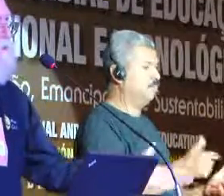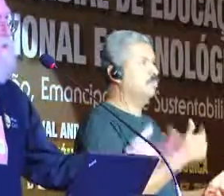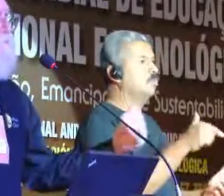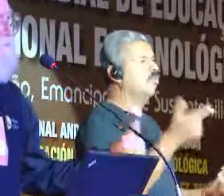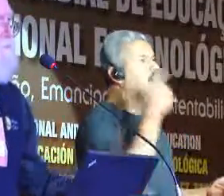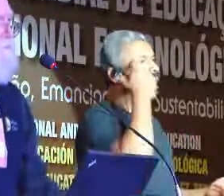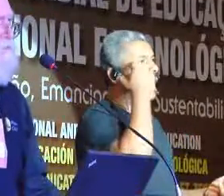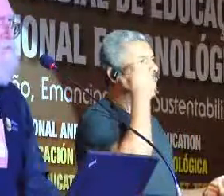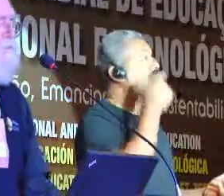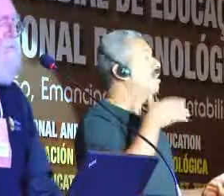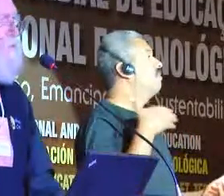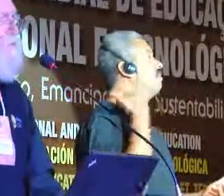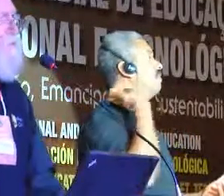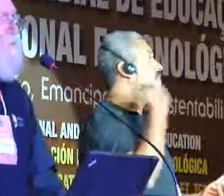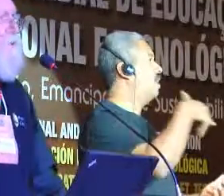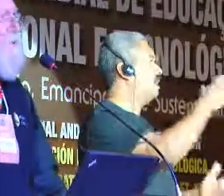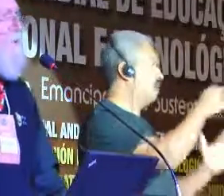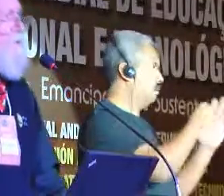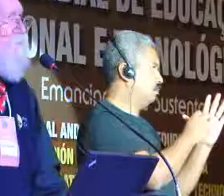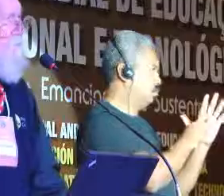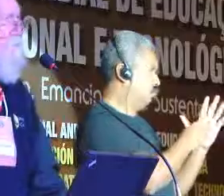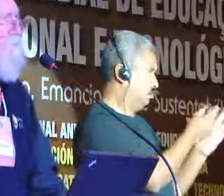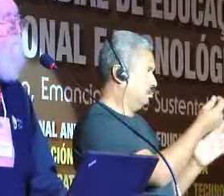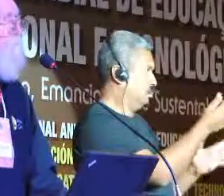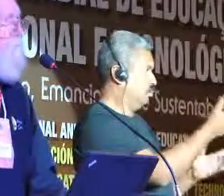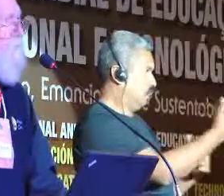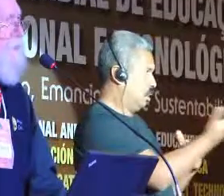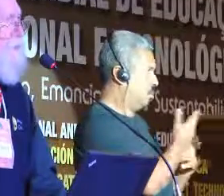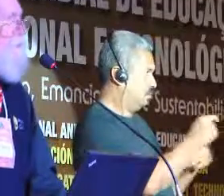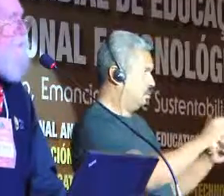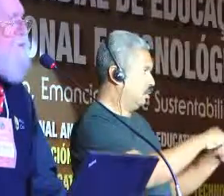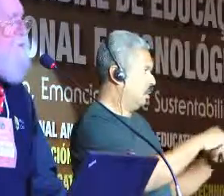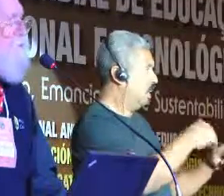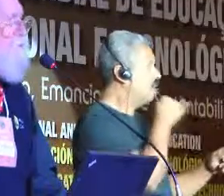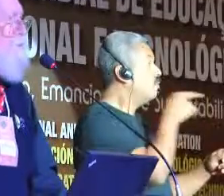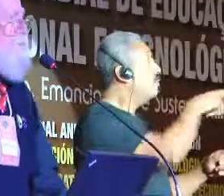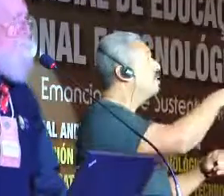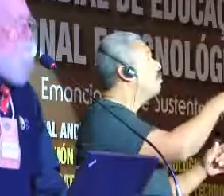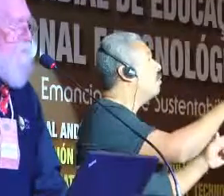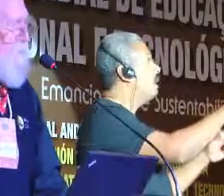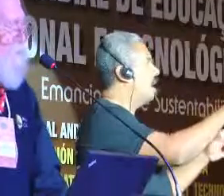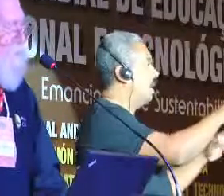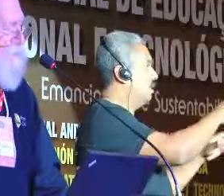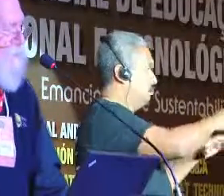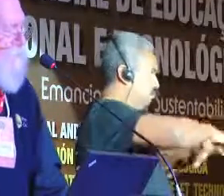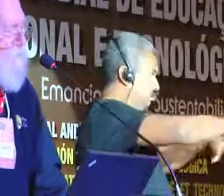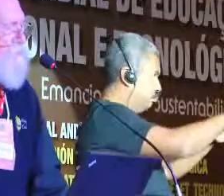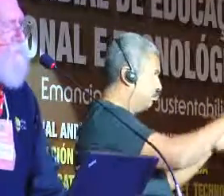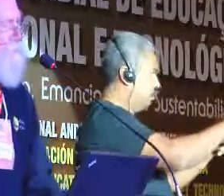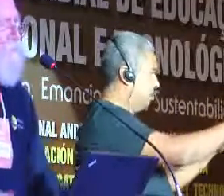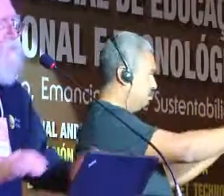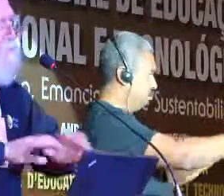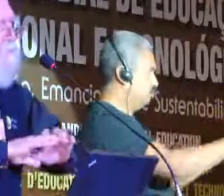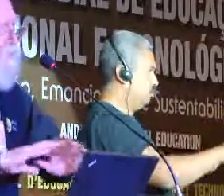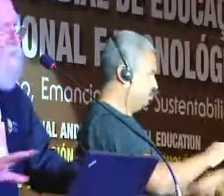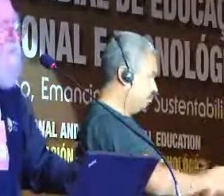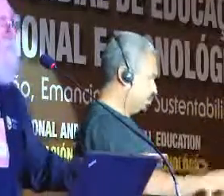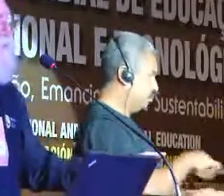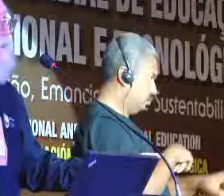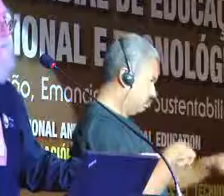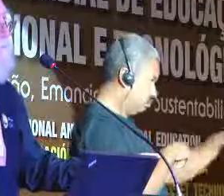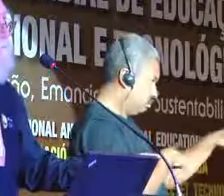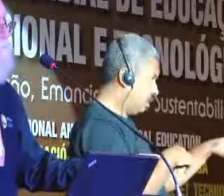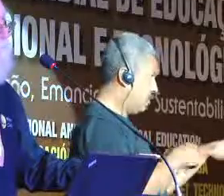said, give us your computers that you're upgrading. Give us the old ones. And my students will take